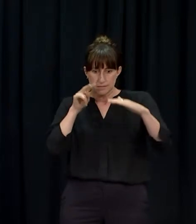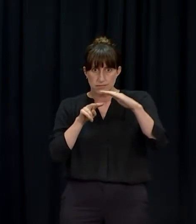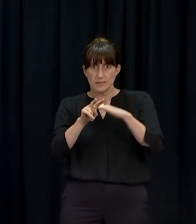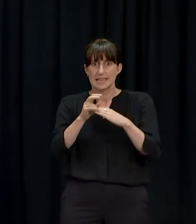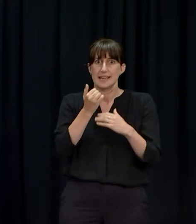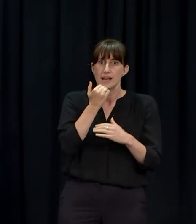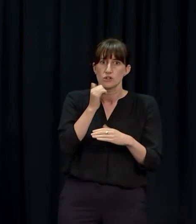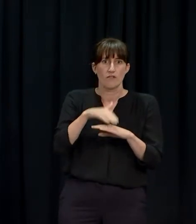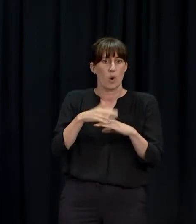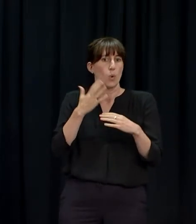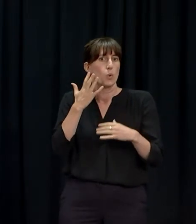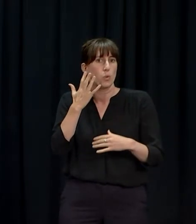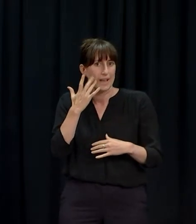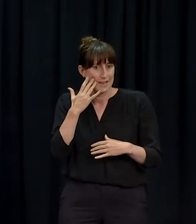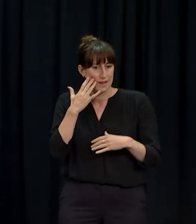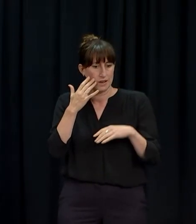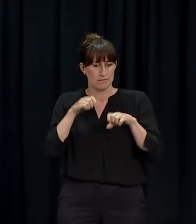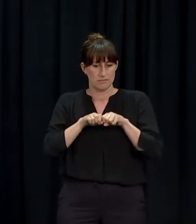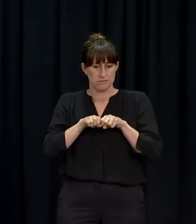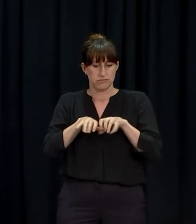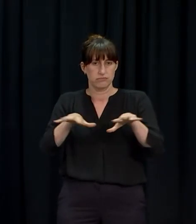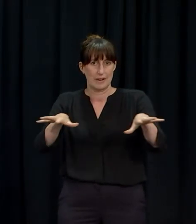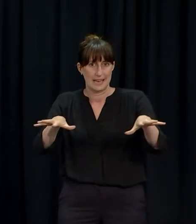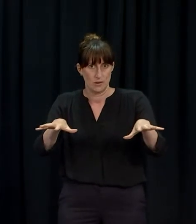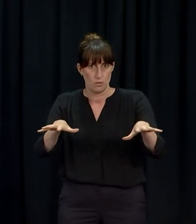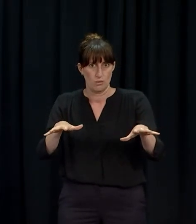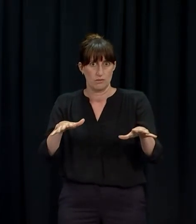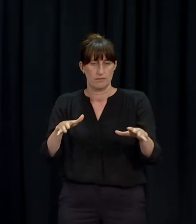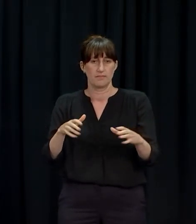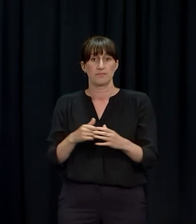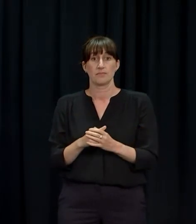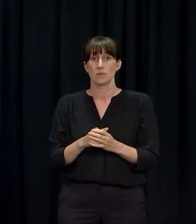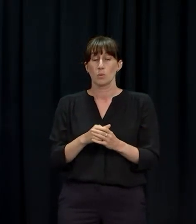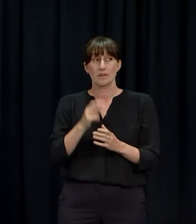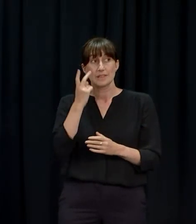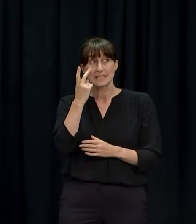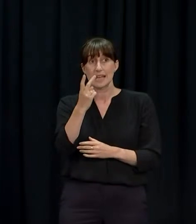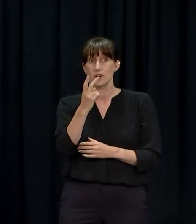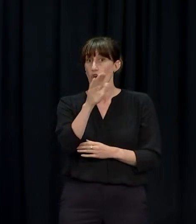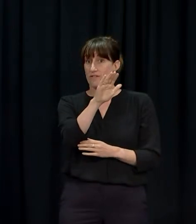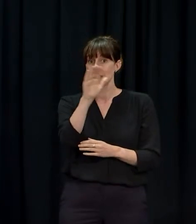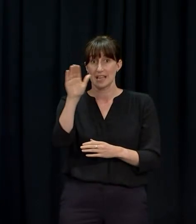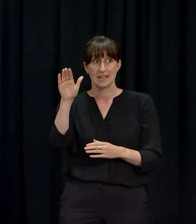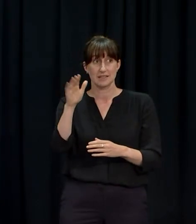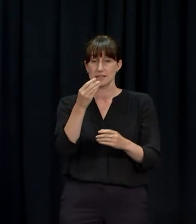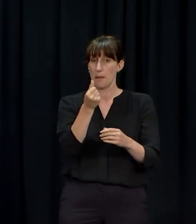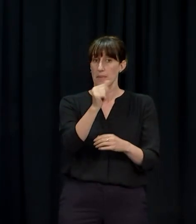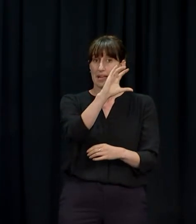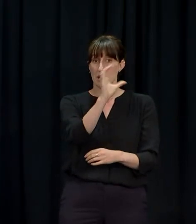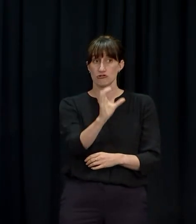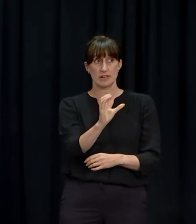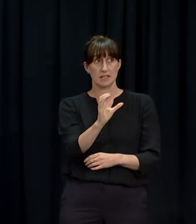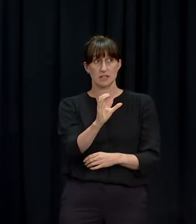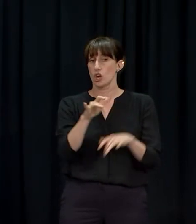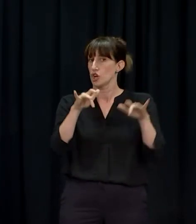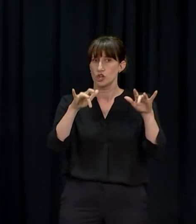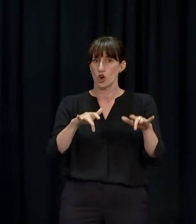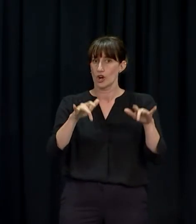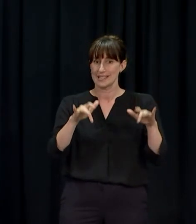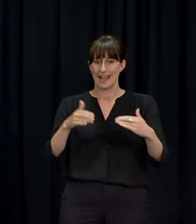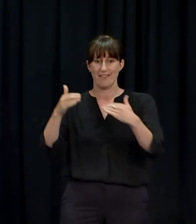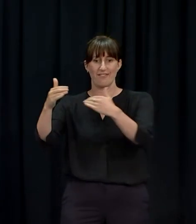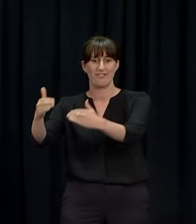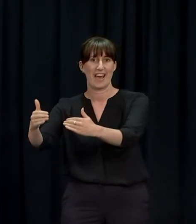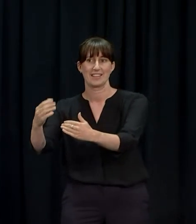we look around the world, we see places that haven't got into the level where those phase 3 measures might need to be